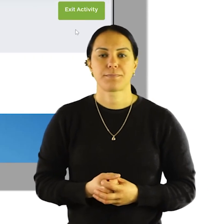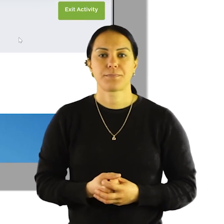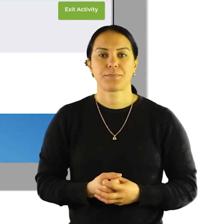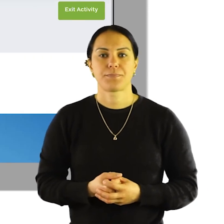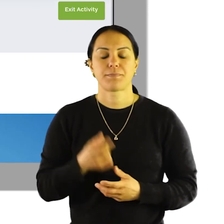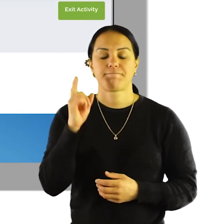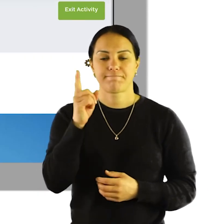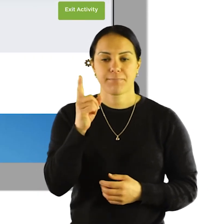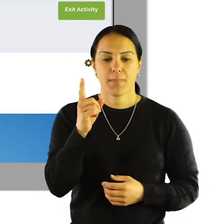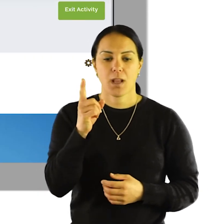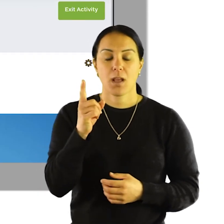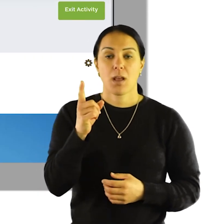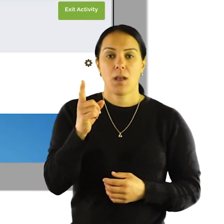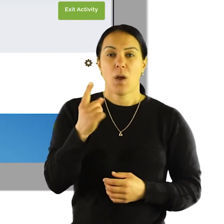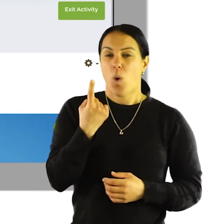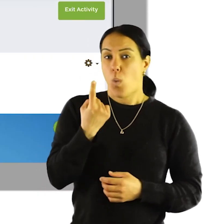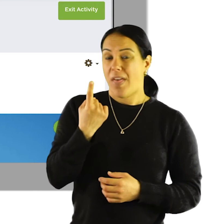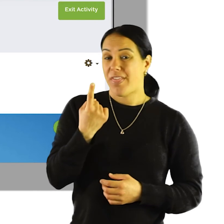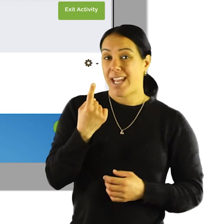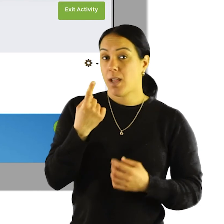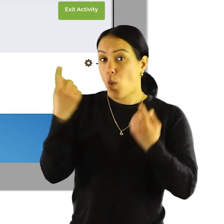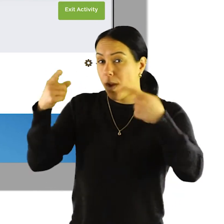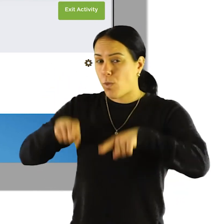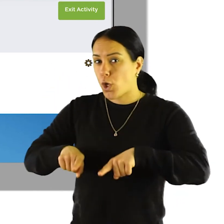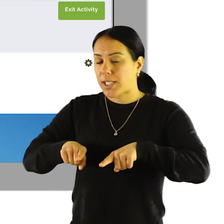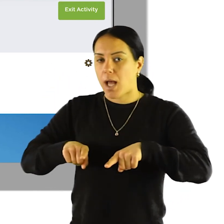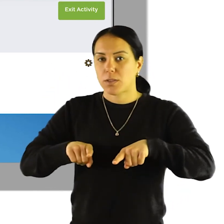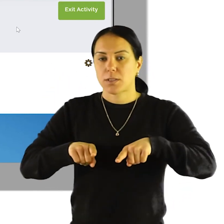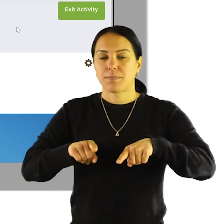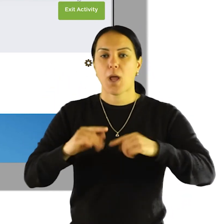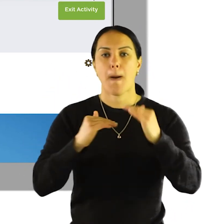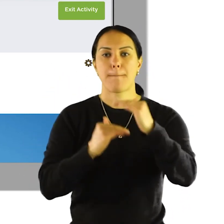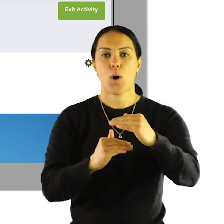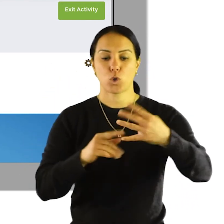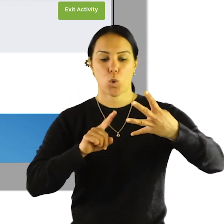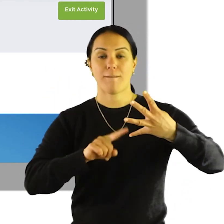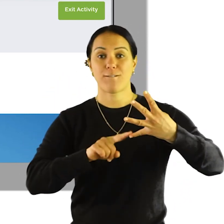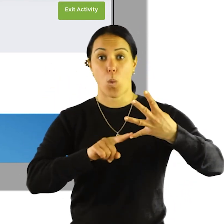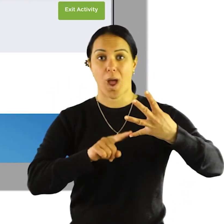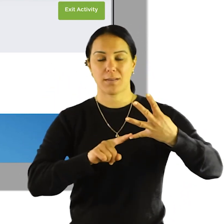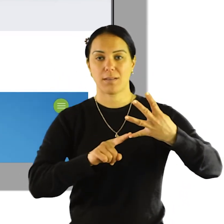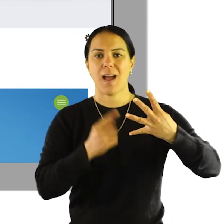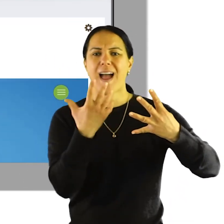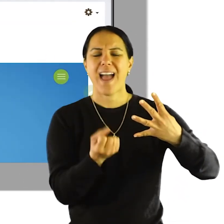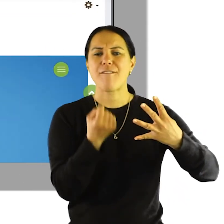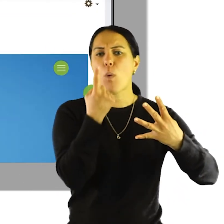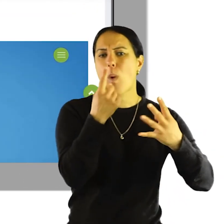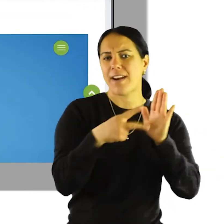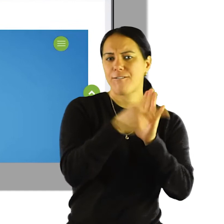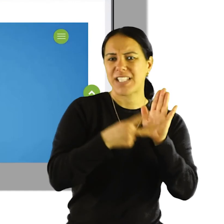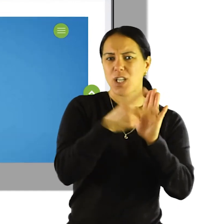Yes, one thing we've just worked out is in module 4, there is one video